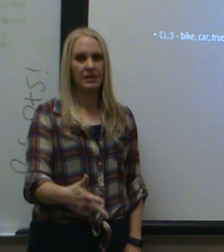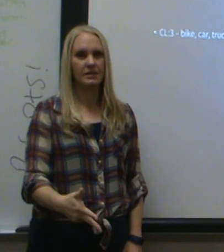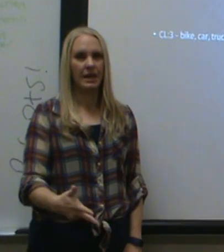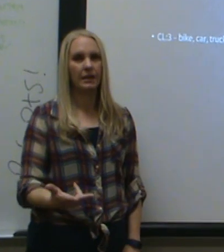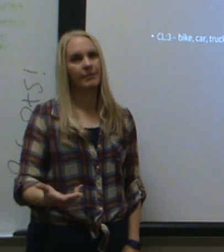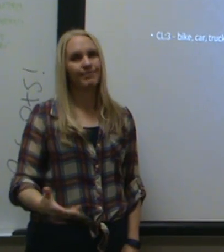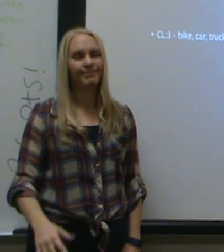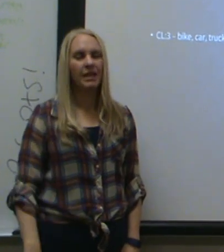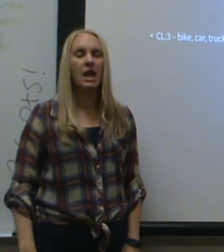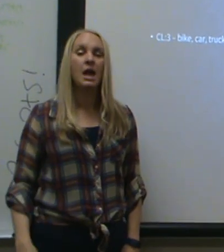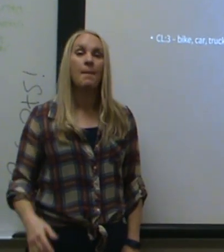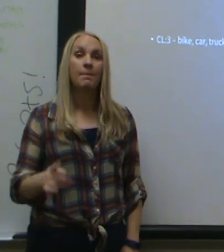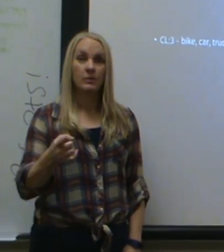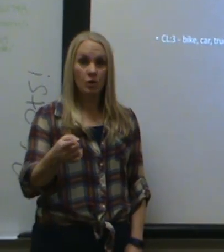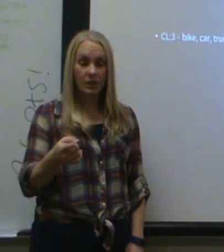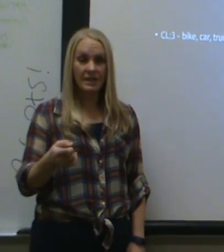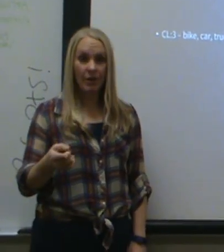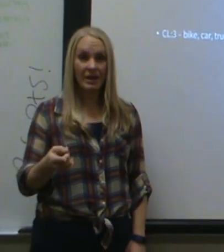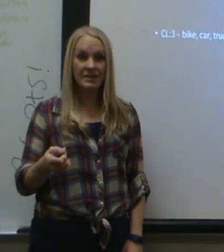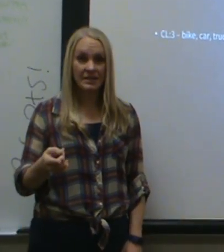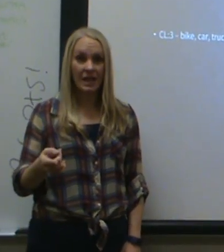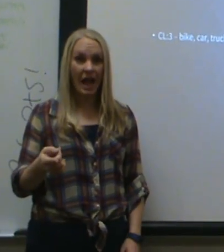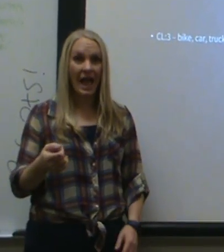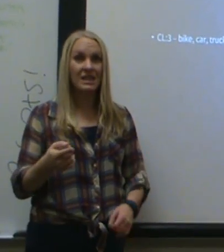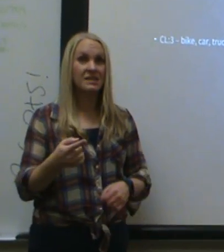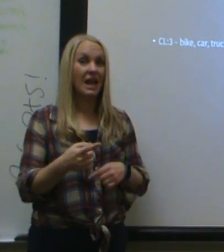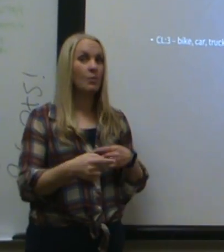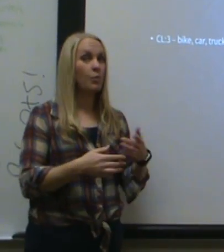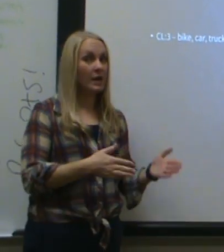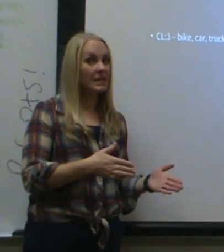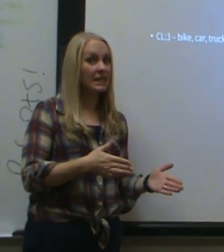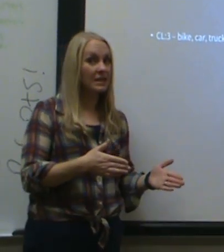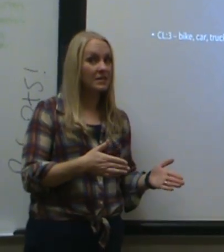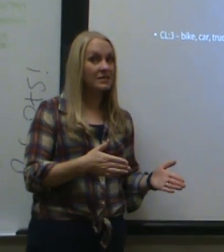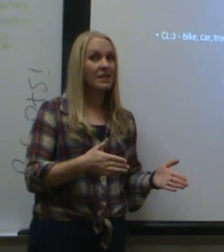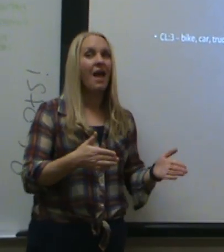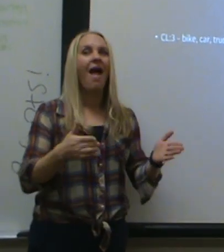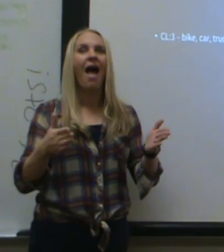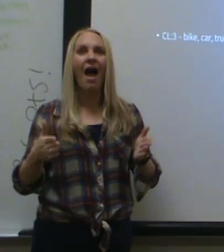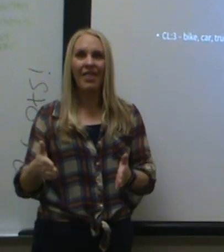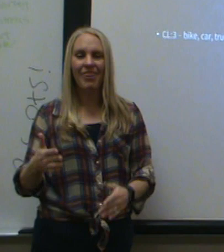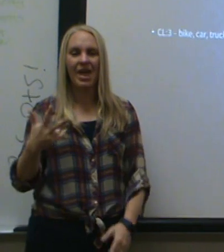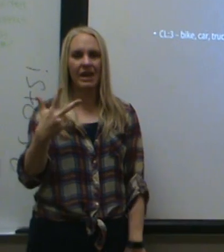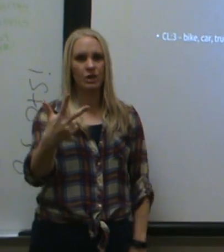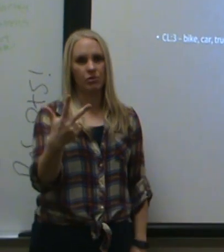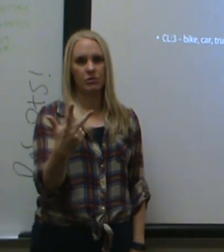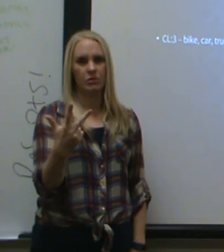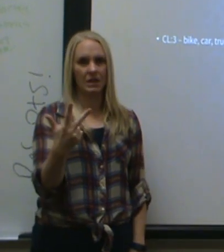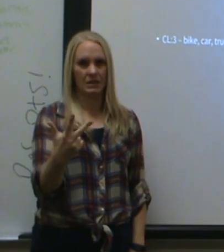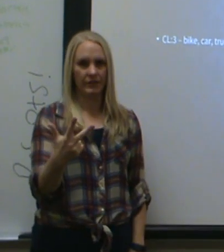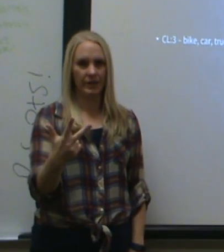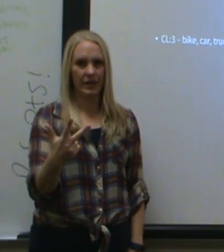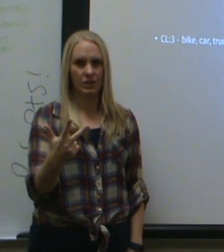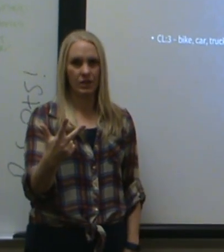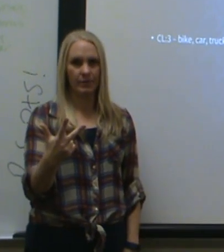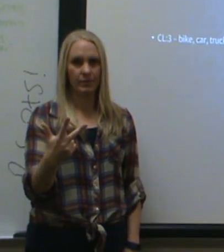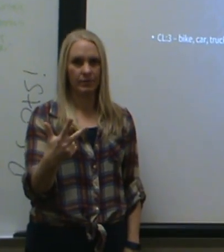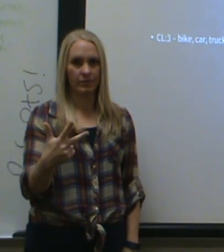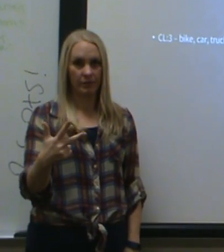it's sink. Notice how I had to sign what it is, and then I showed you the classifier hand shape,